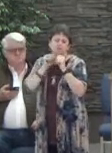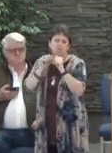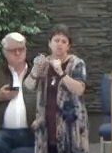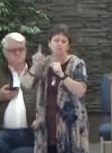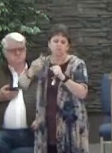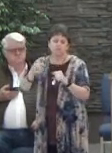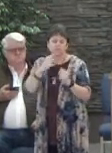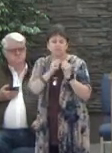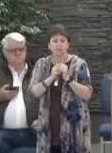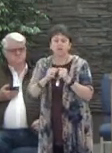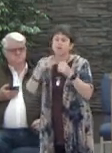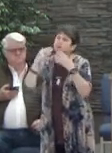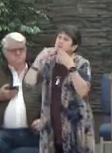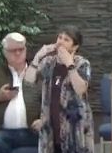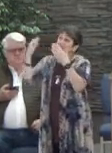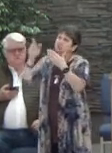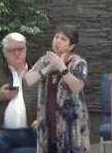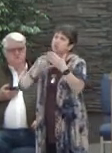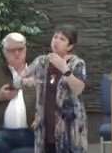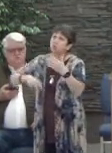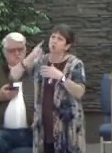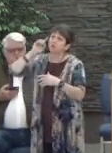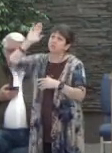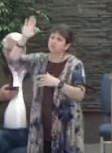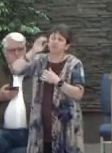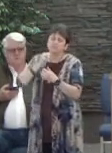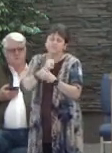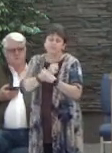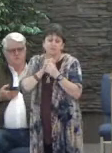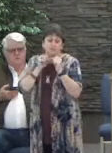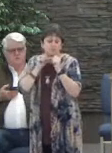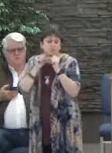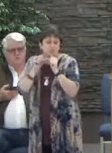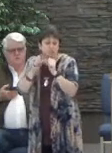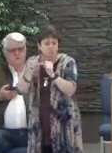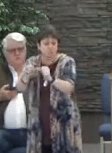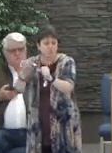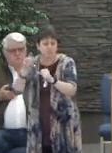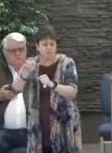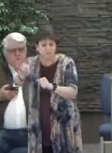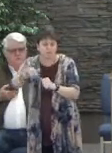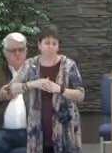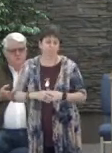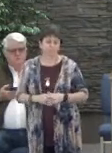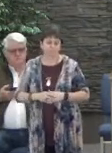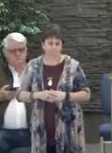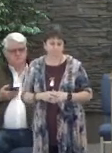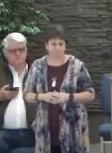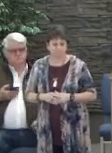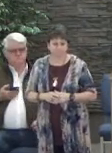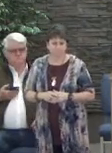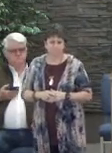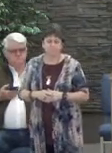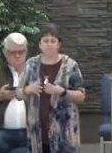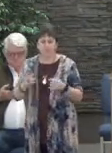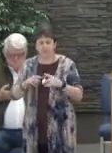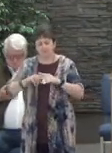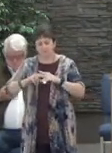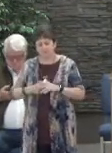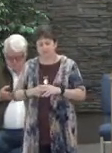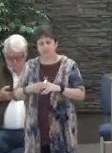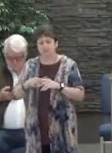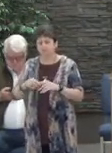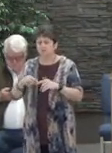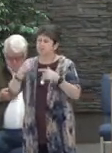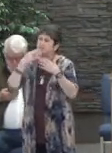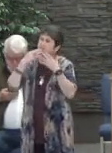just say that together. Give thanks to the Lord, for his love endures forever. As they began to sing